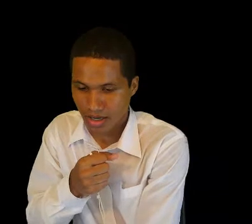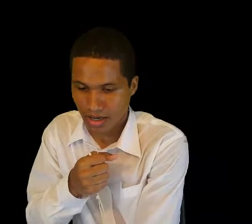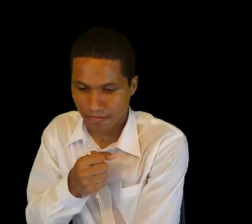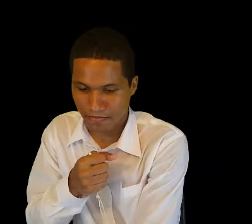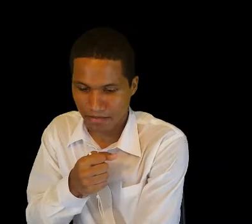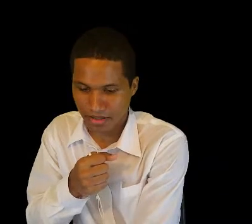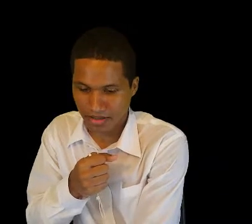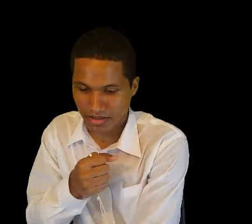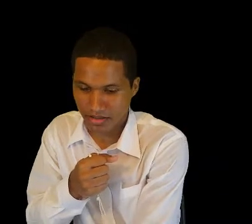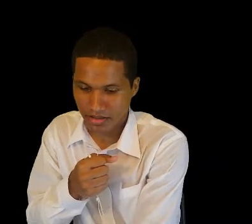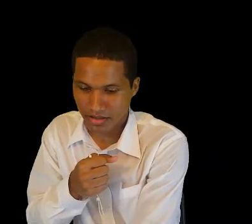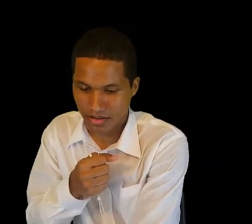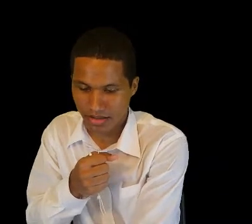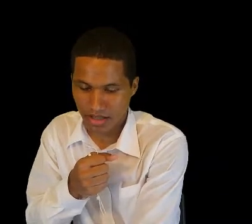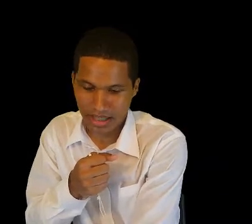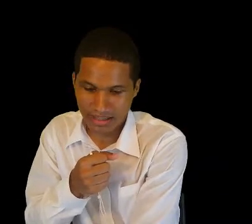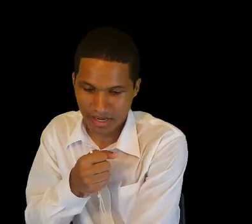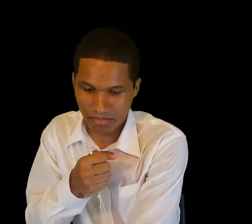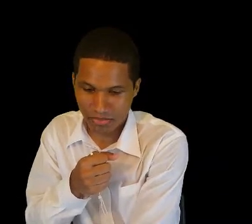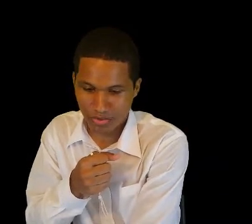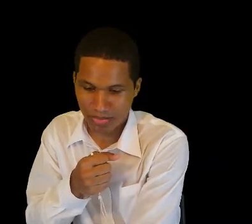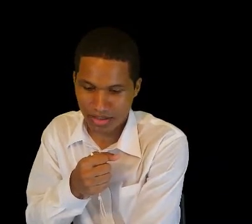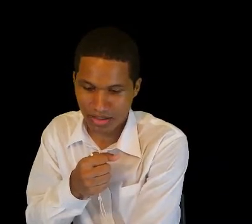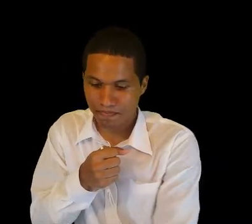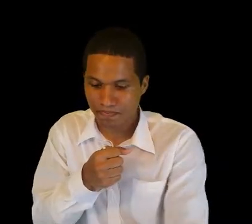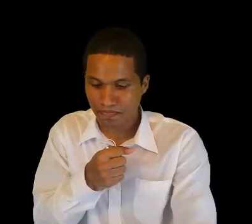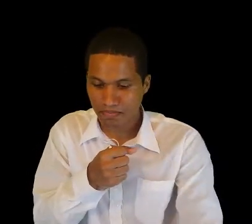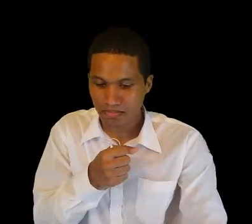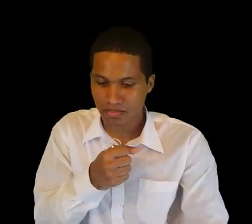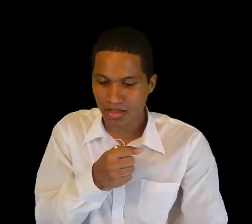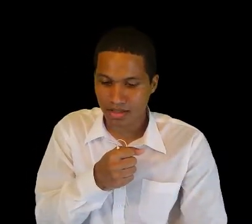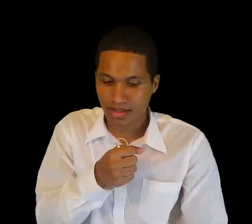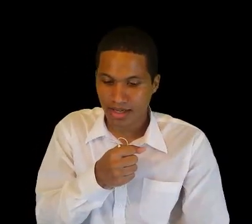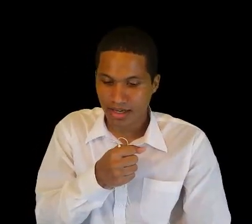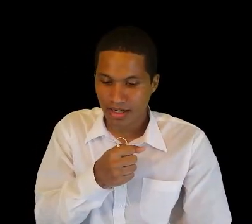are amphibians. An example would be